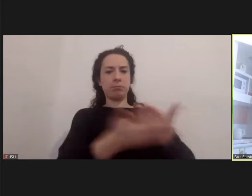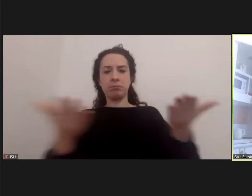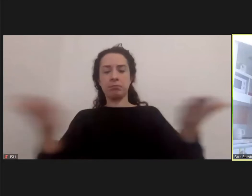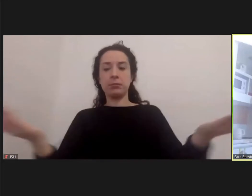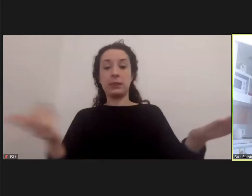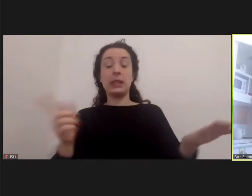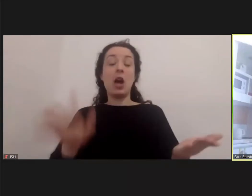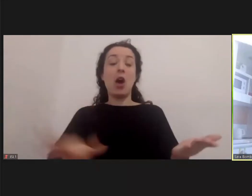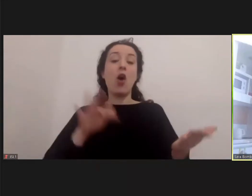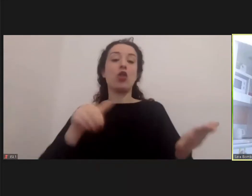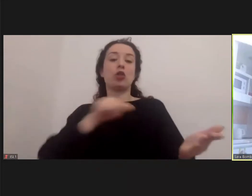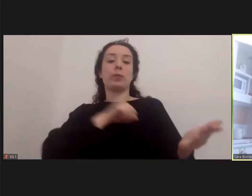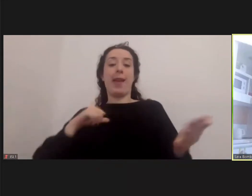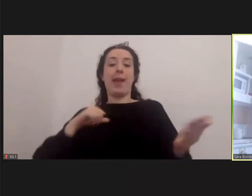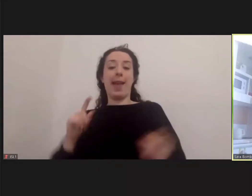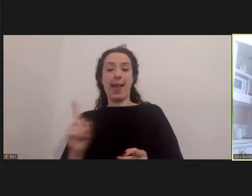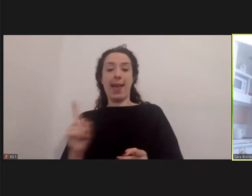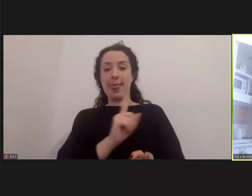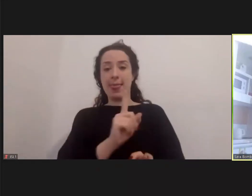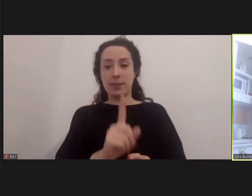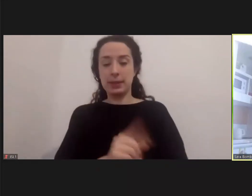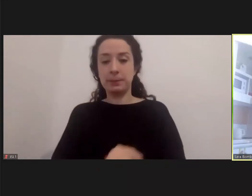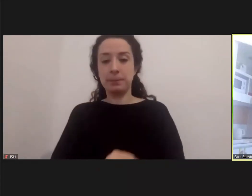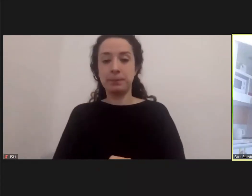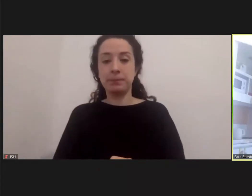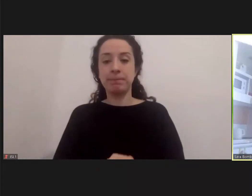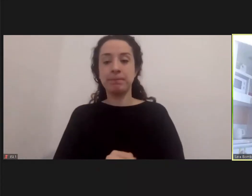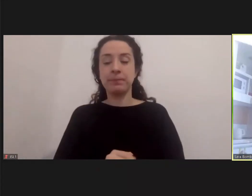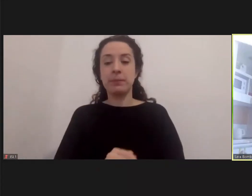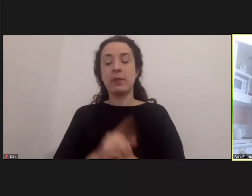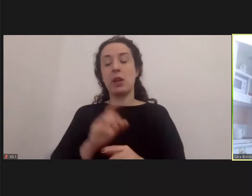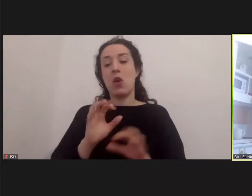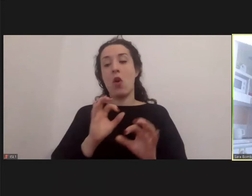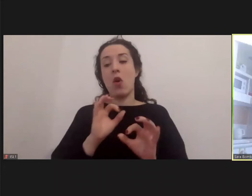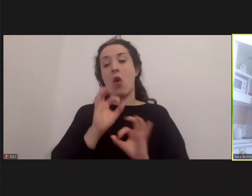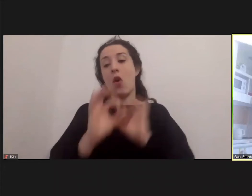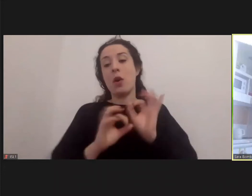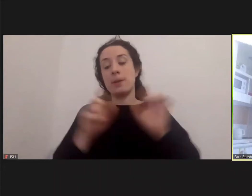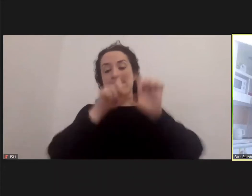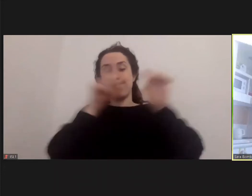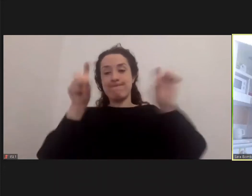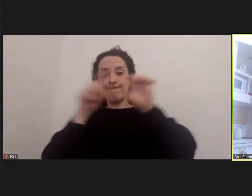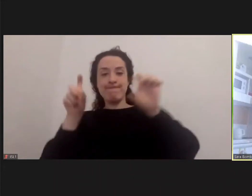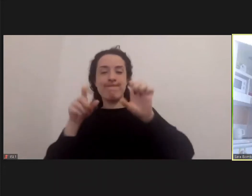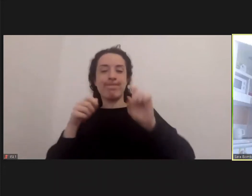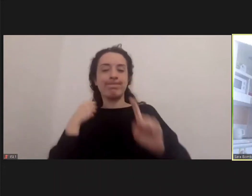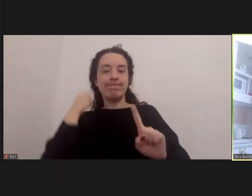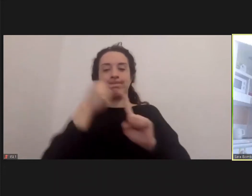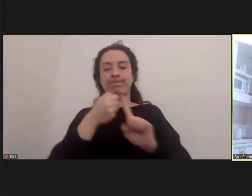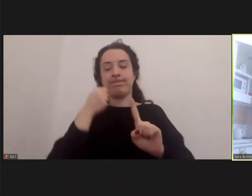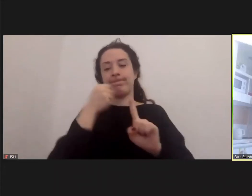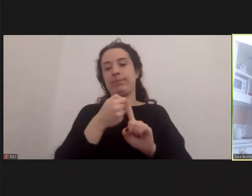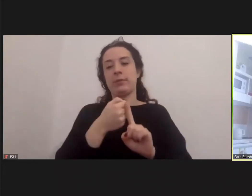social economy enterprises and organizations employed up to 5 times more